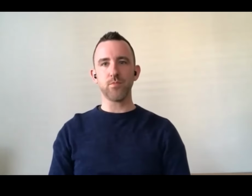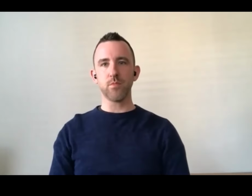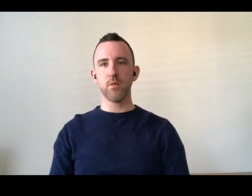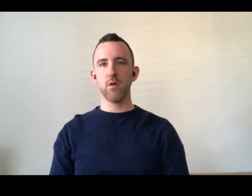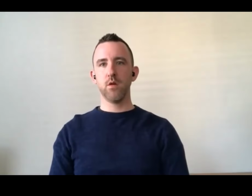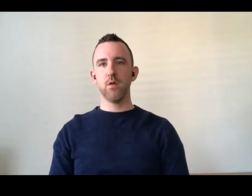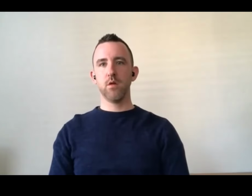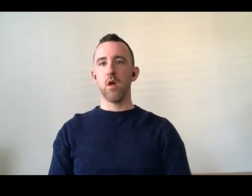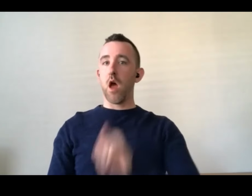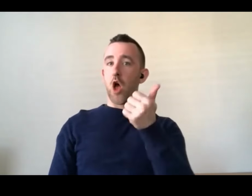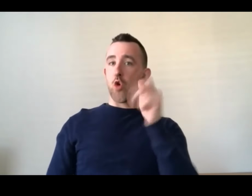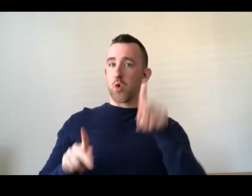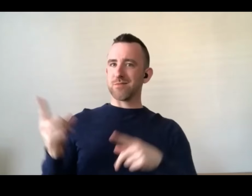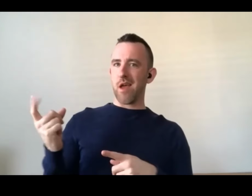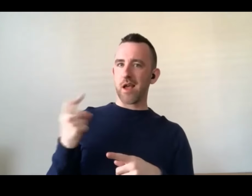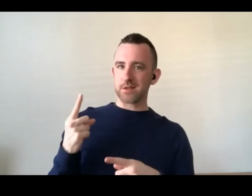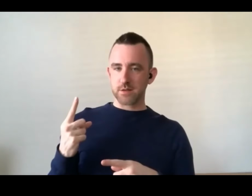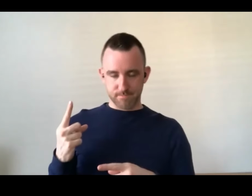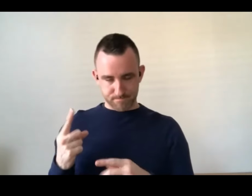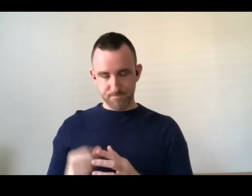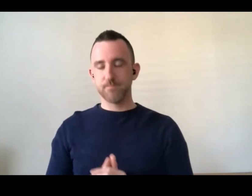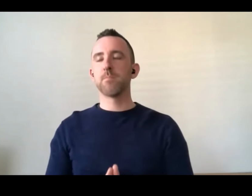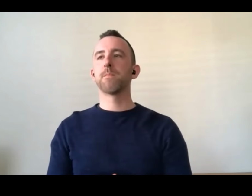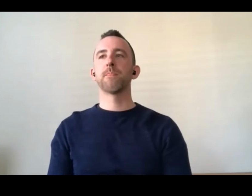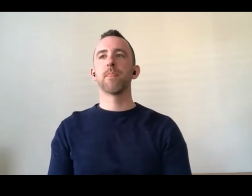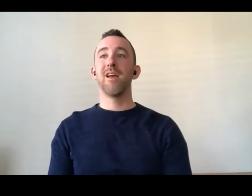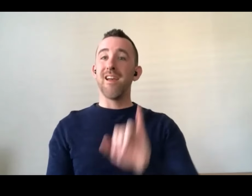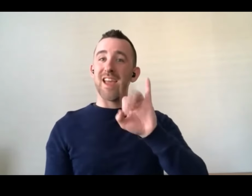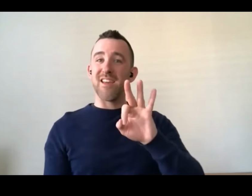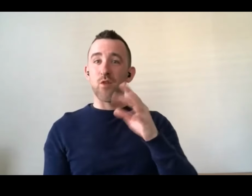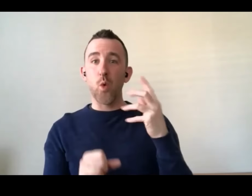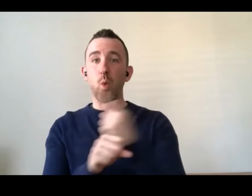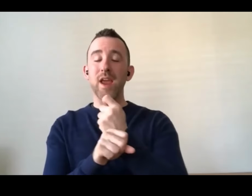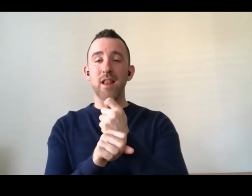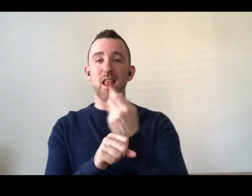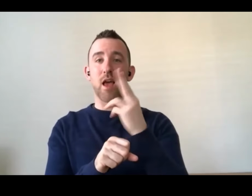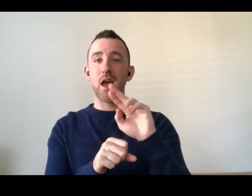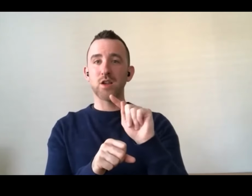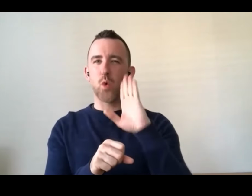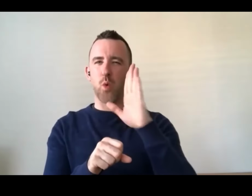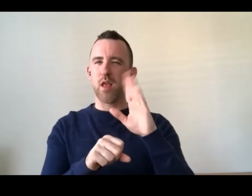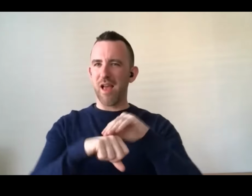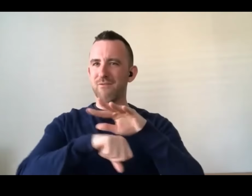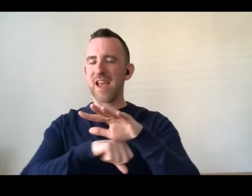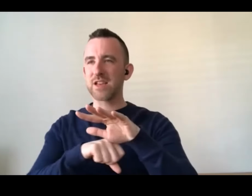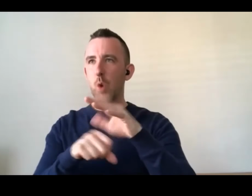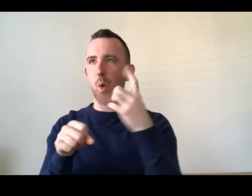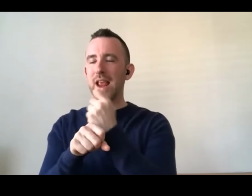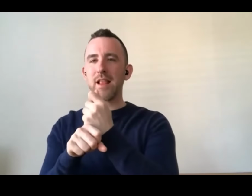There's another person asked, what if winning this hunt will affect winning the main hunt? It does not